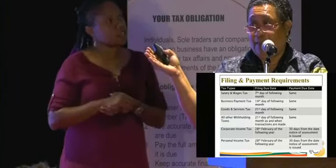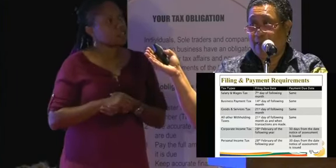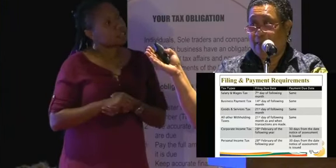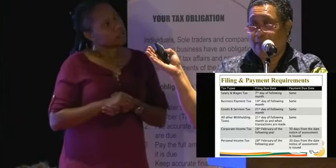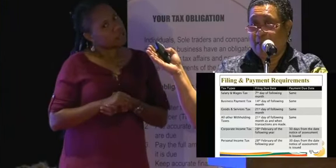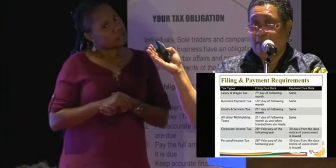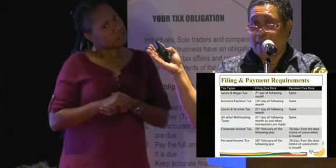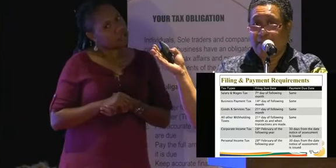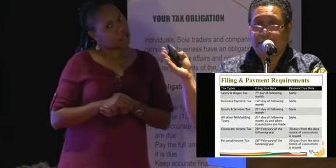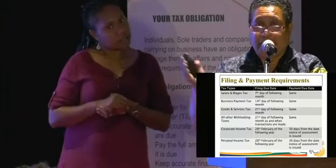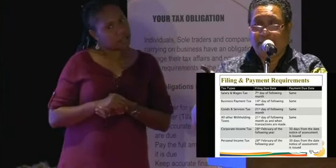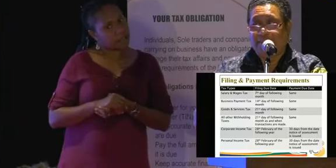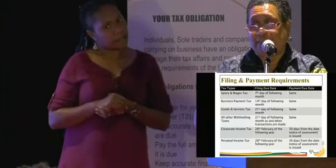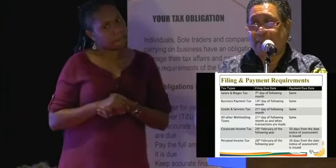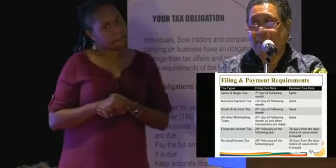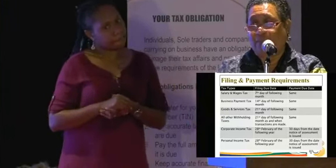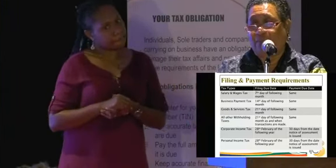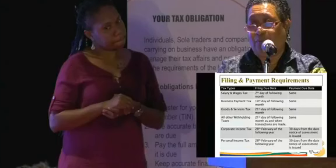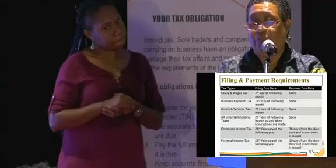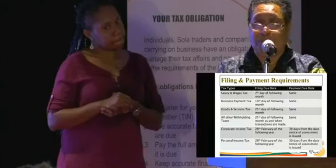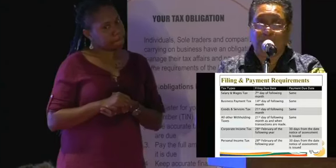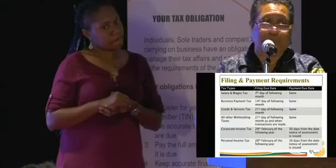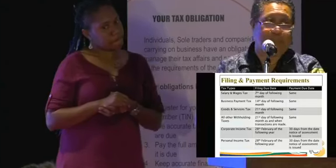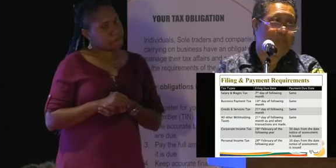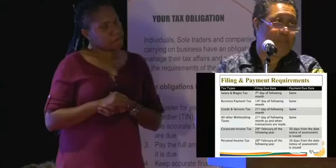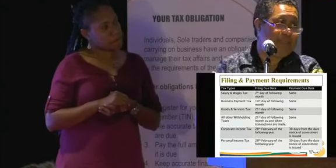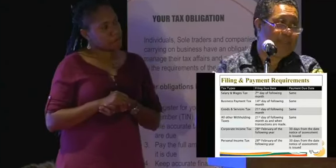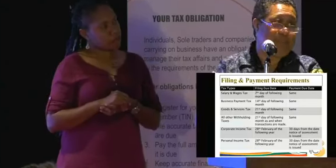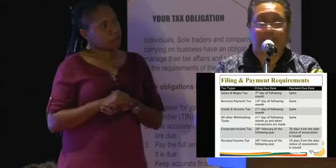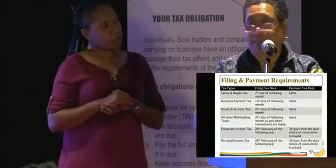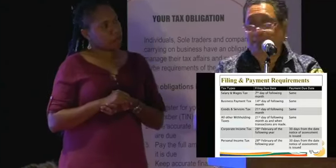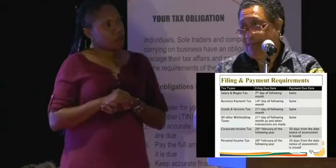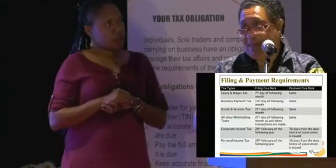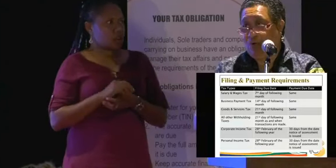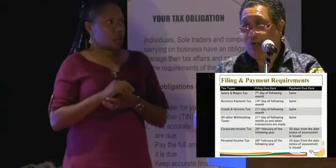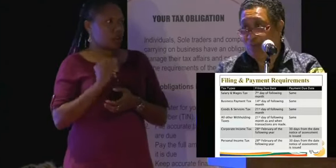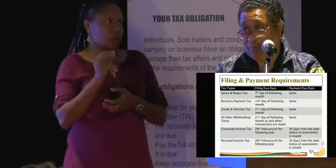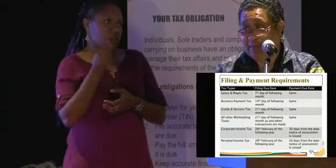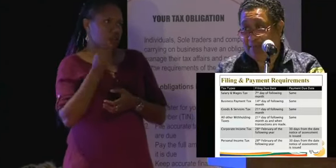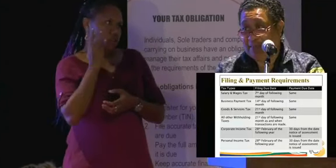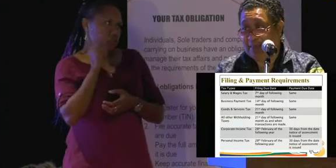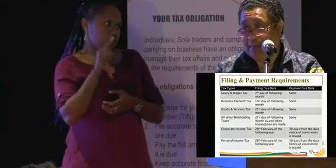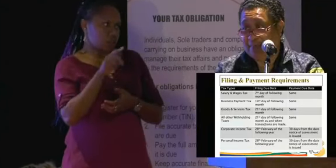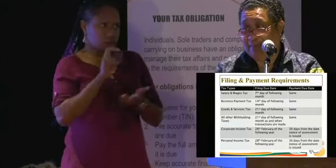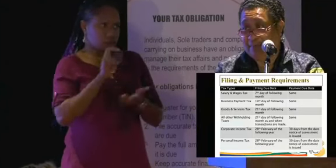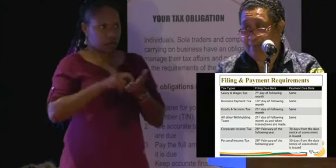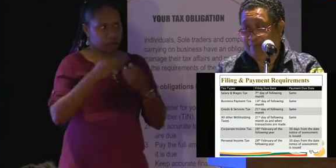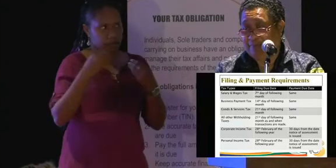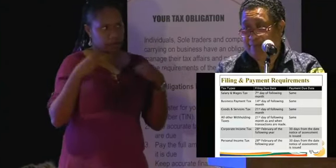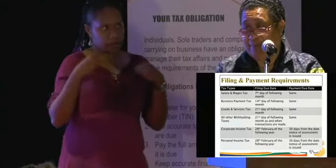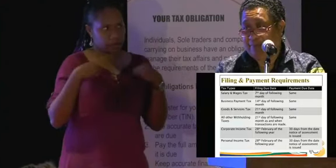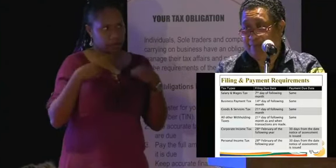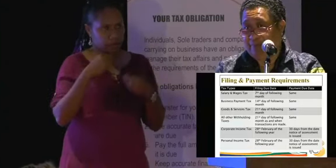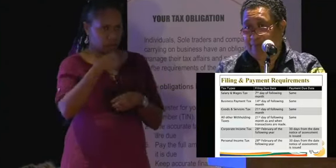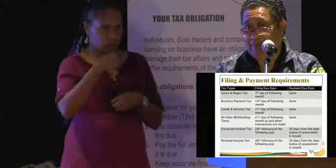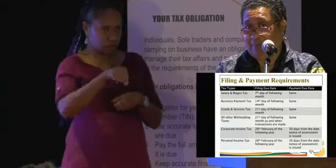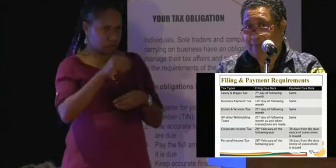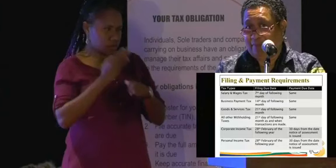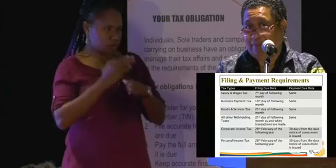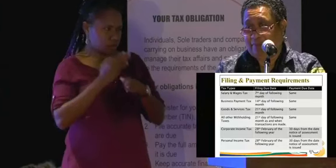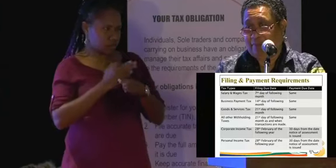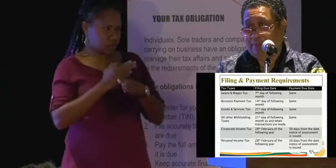Okay? Sometimes when you register, the business is not operating yet.